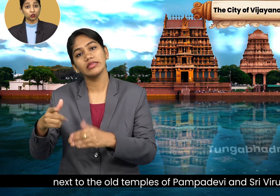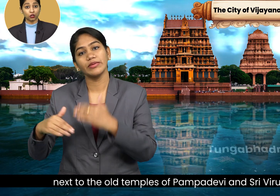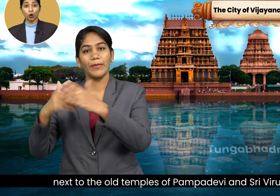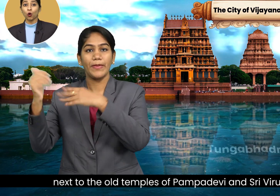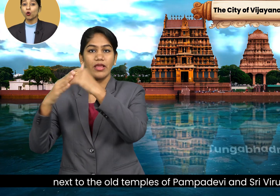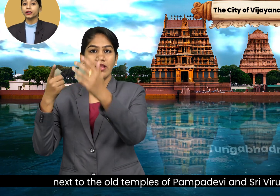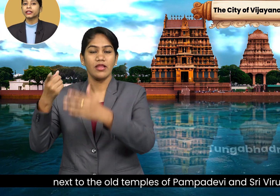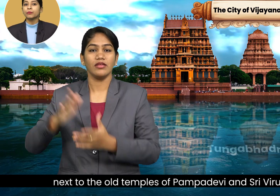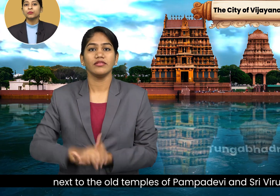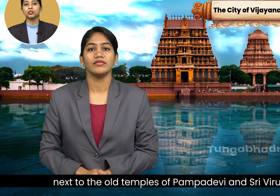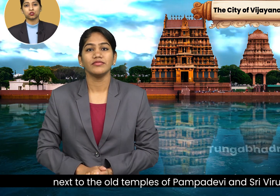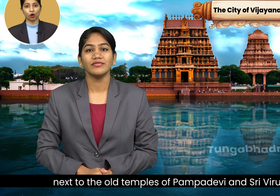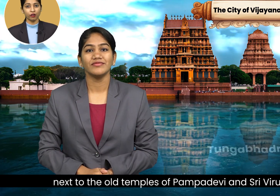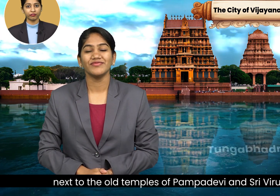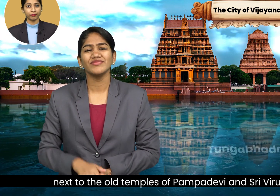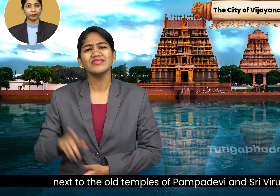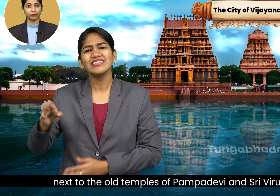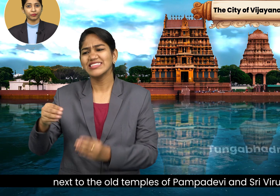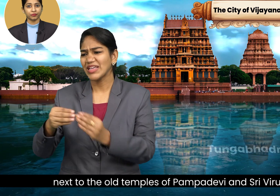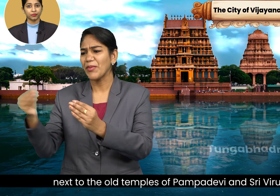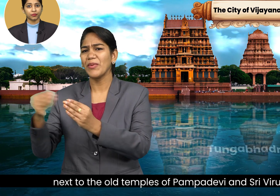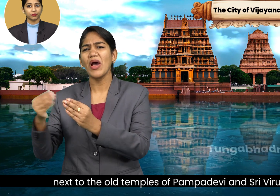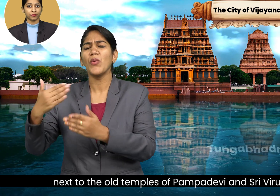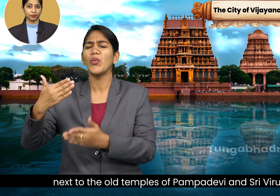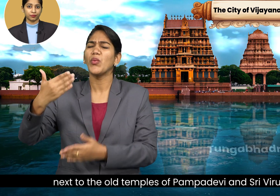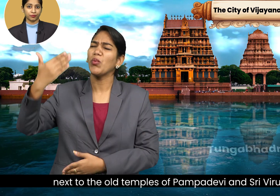Next to the old temples of